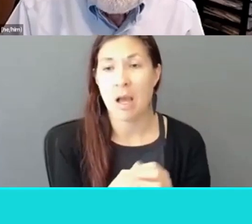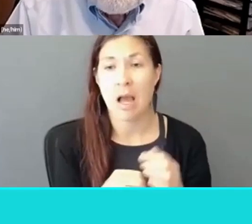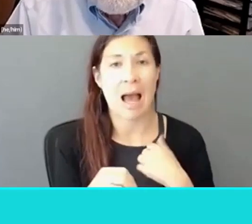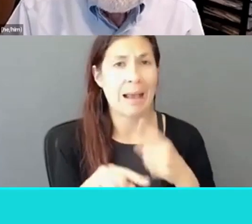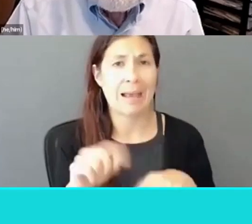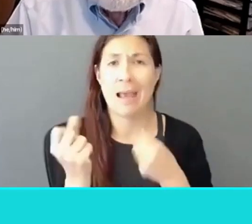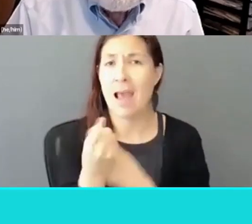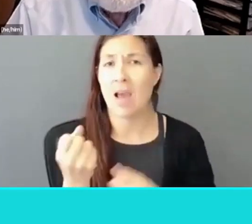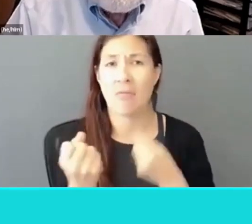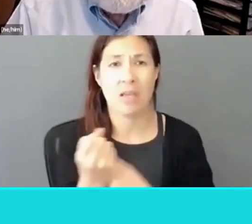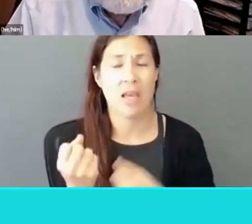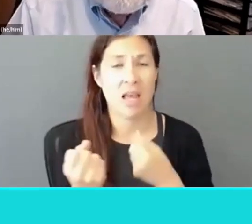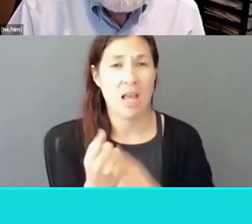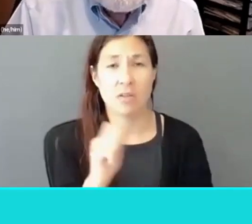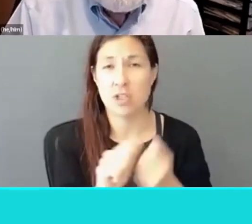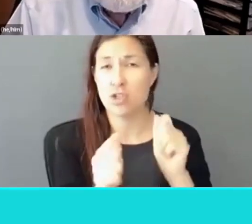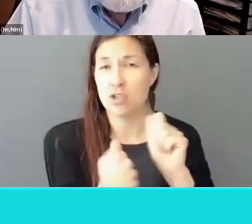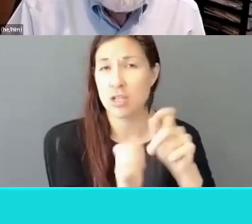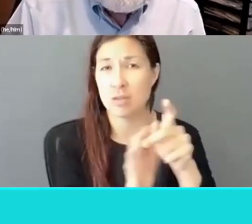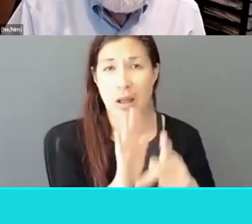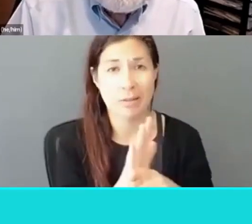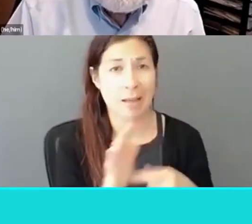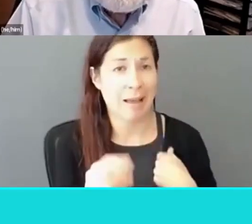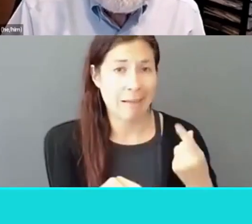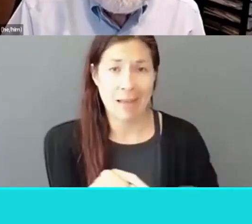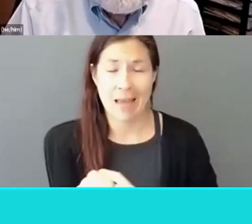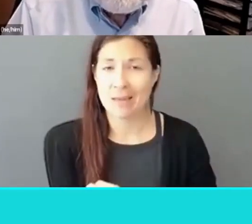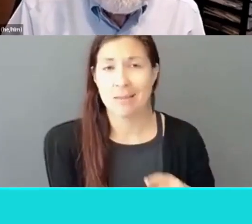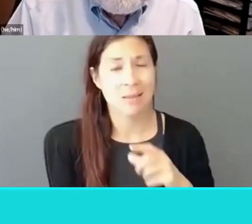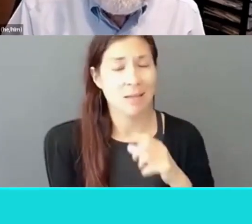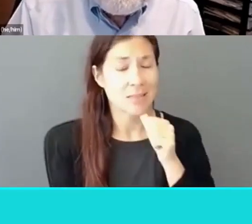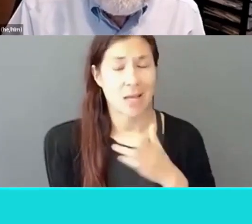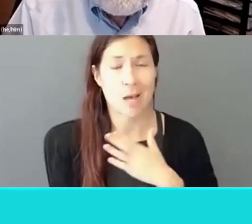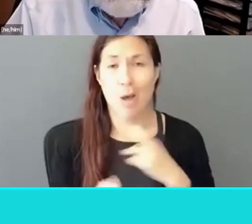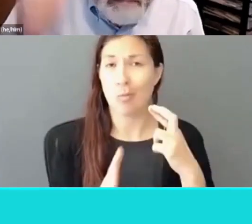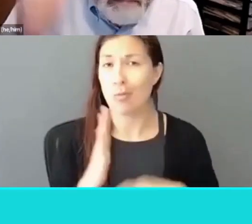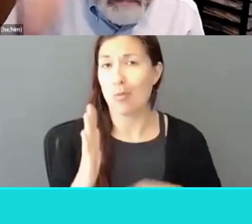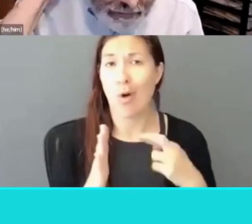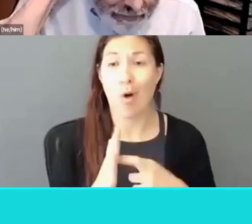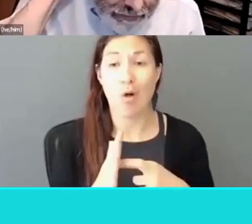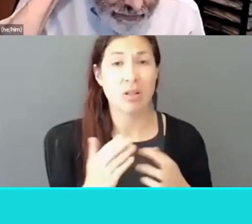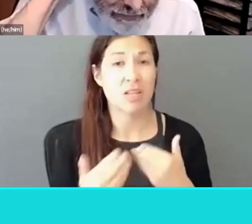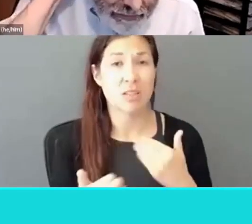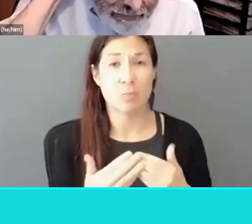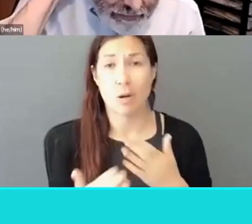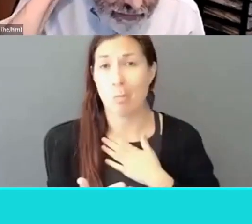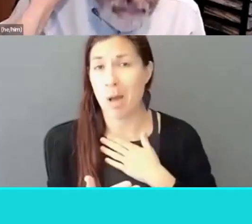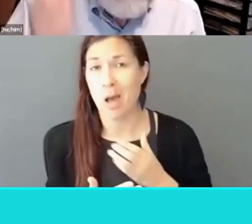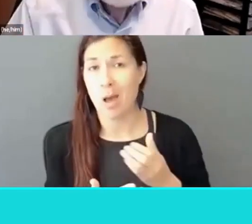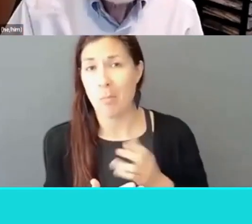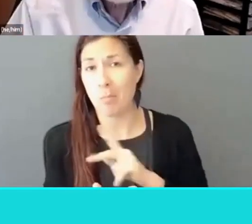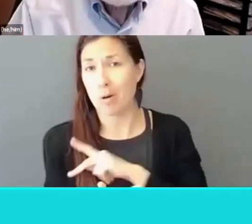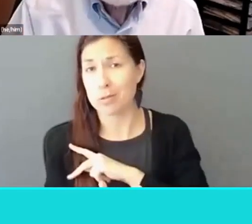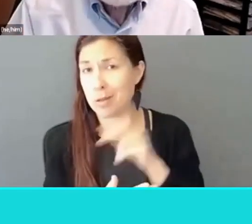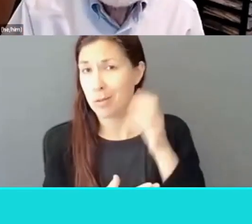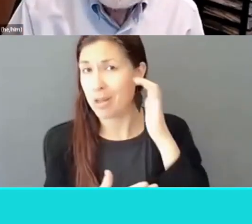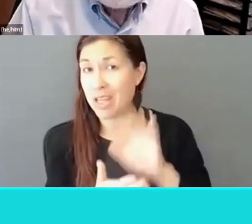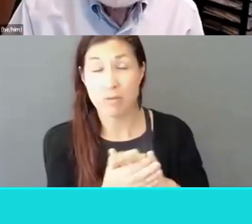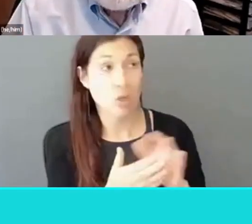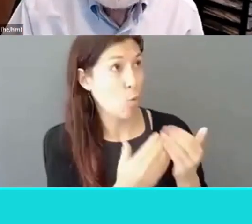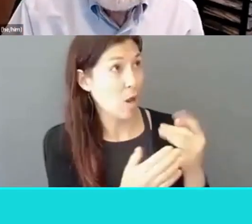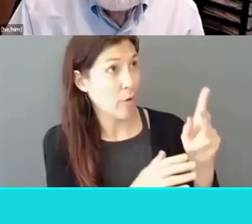disability, your application goes through 3 stages, and you can be approved or